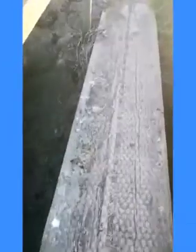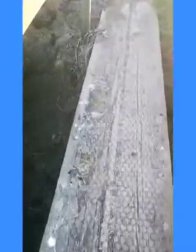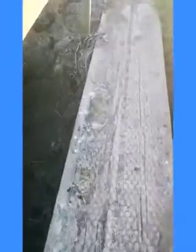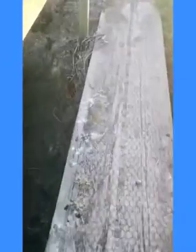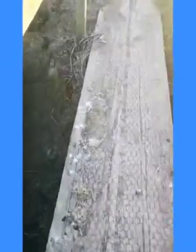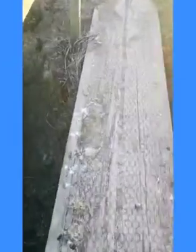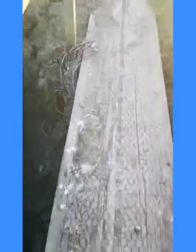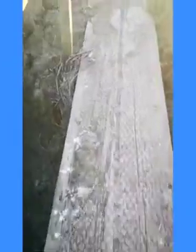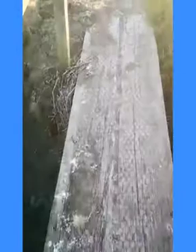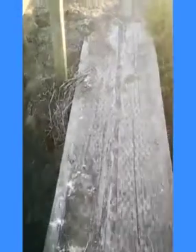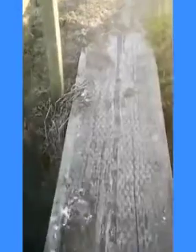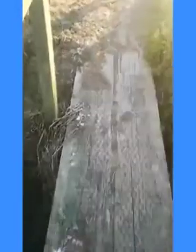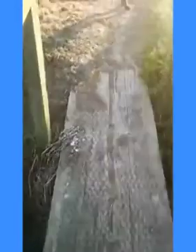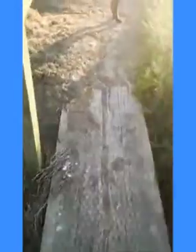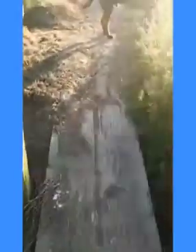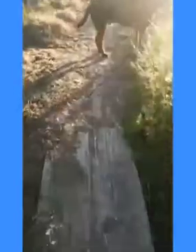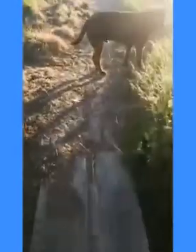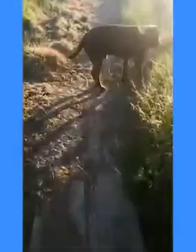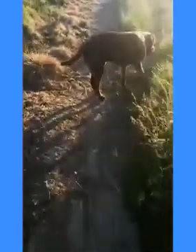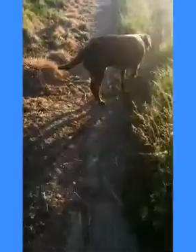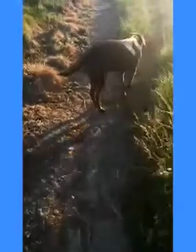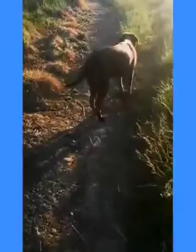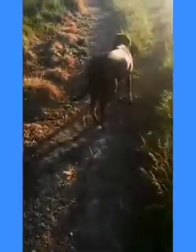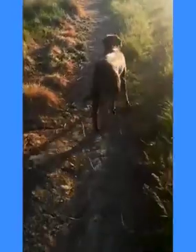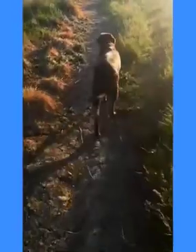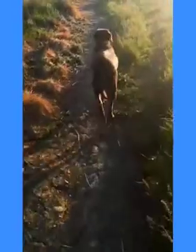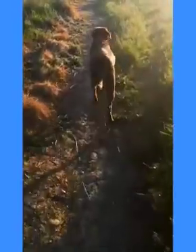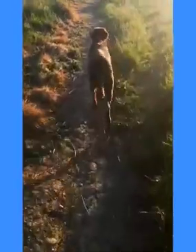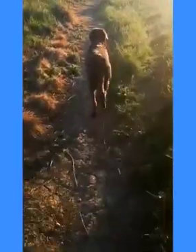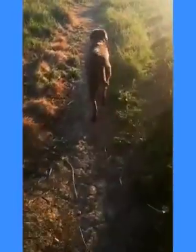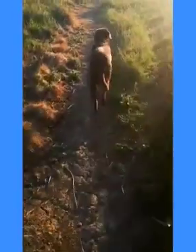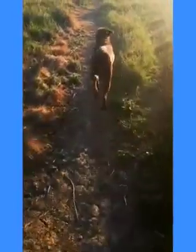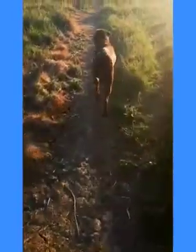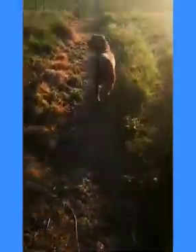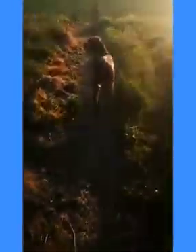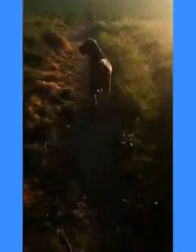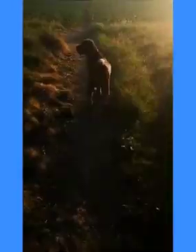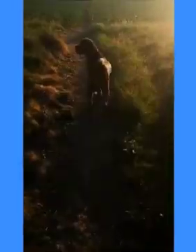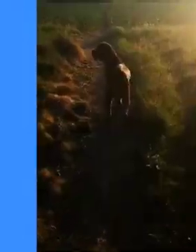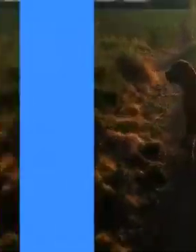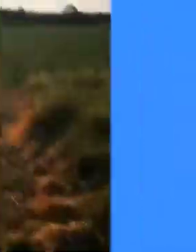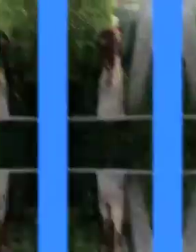over. And there's Buddy waiting for me on the other side.